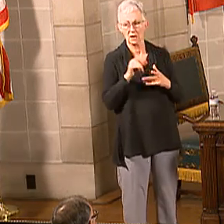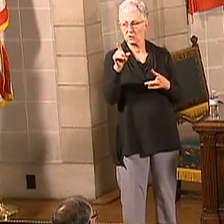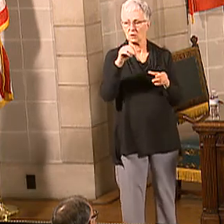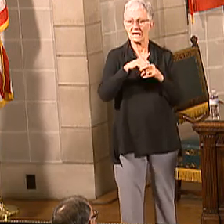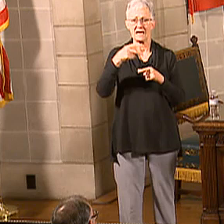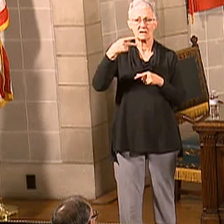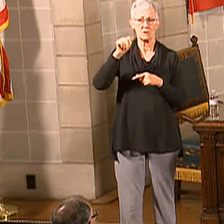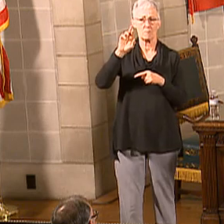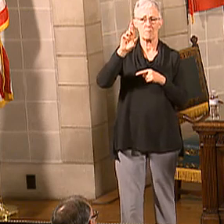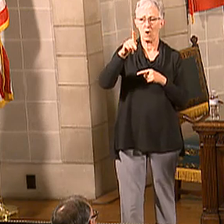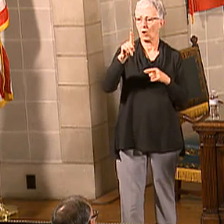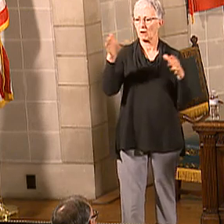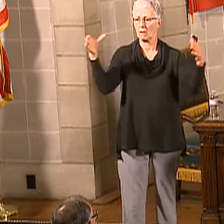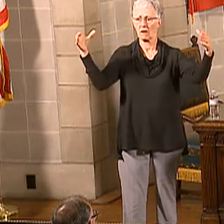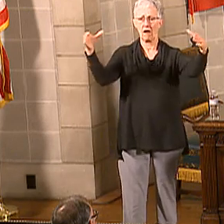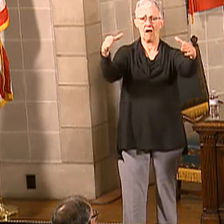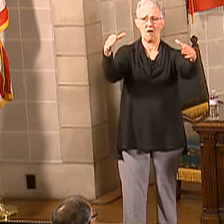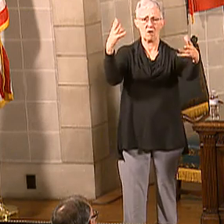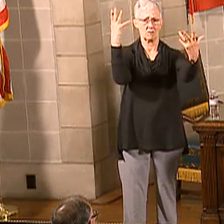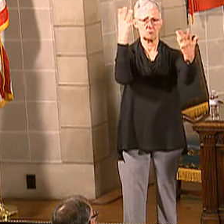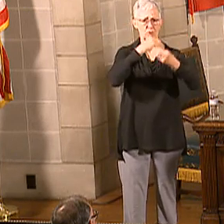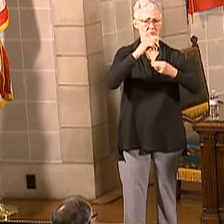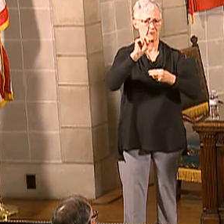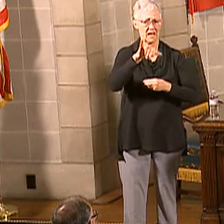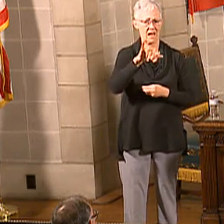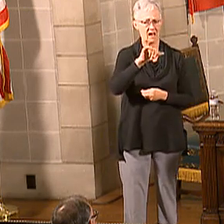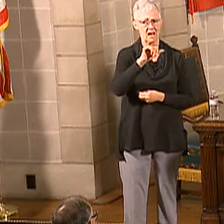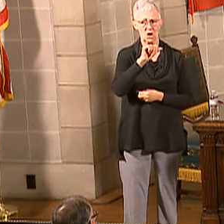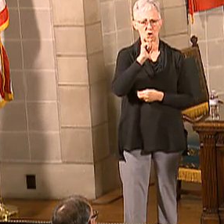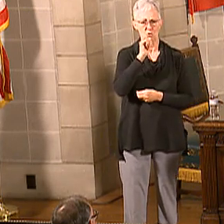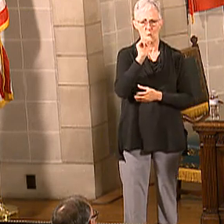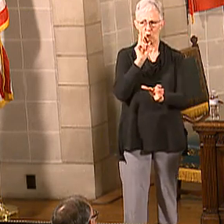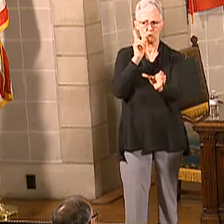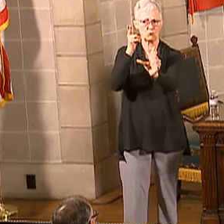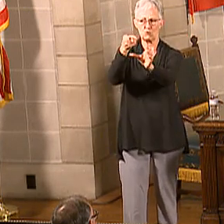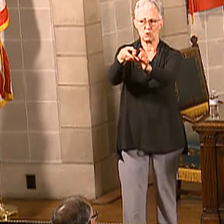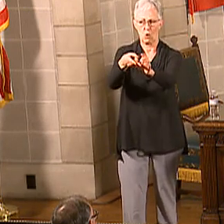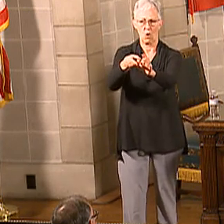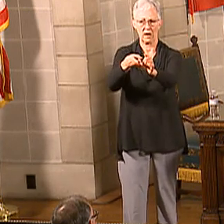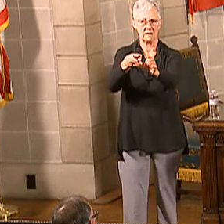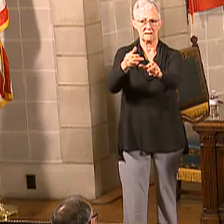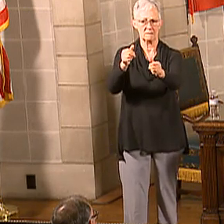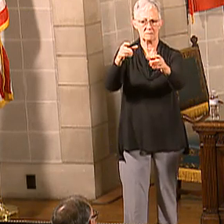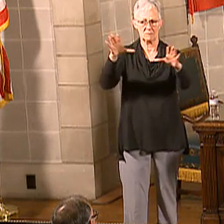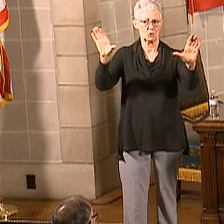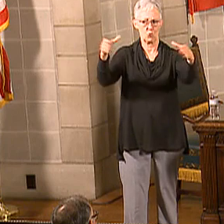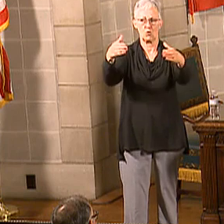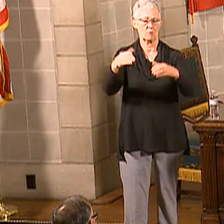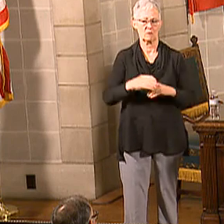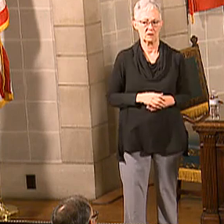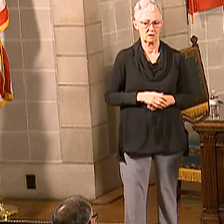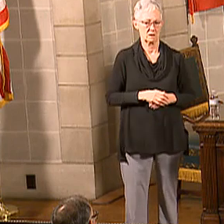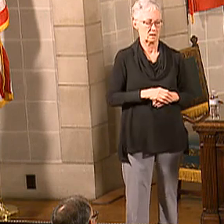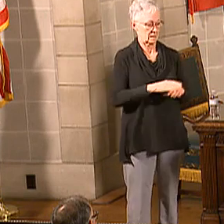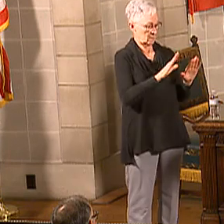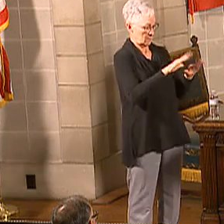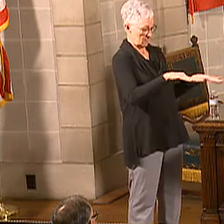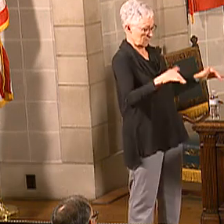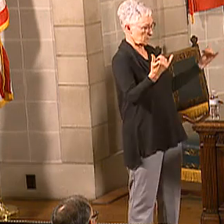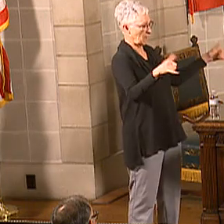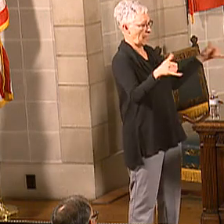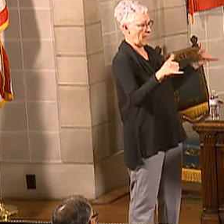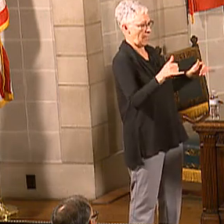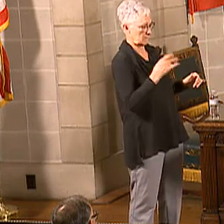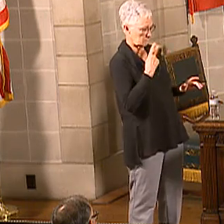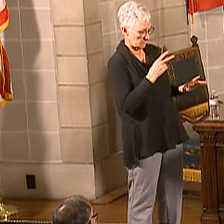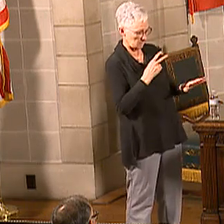day, don't go to that group. That's why we're saying don't do club sports. We don't want, more than 10 kids congregating together. When